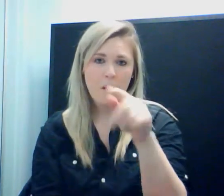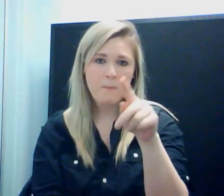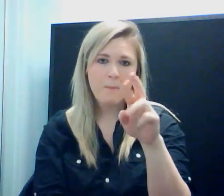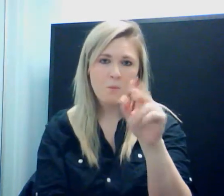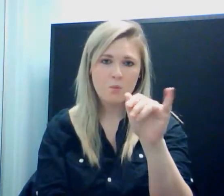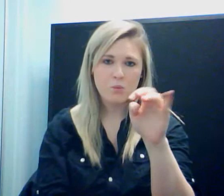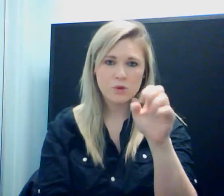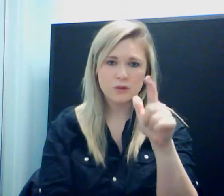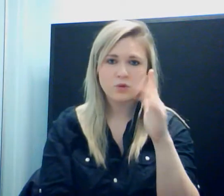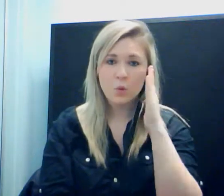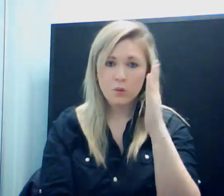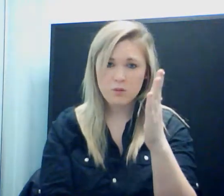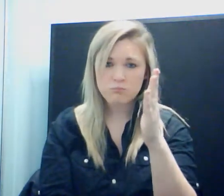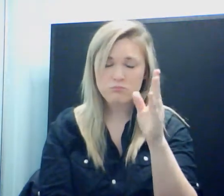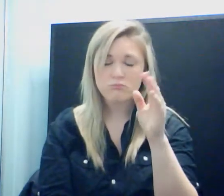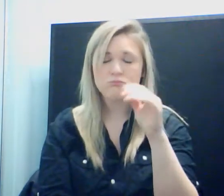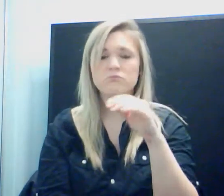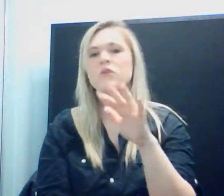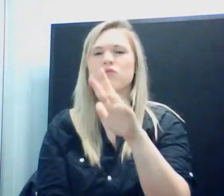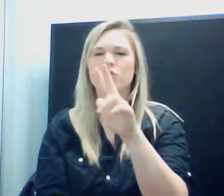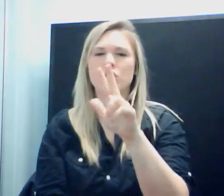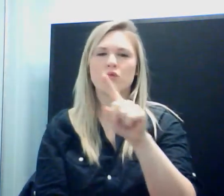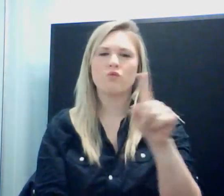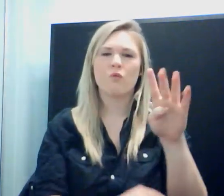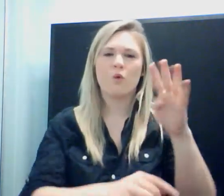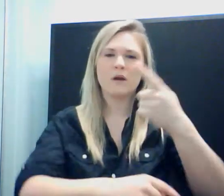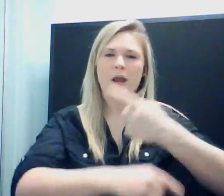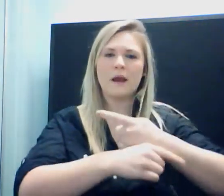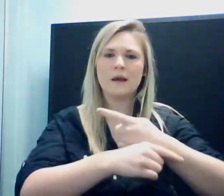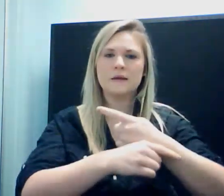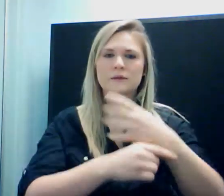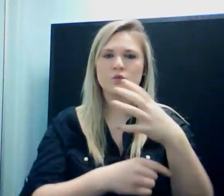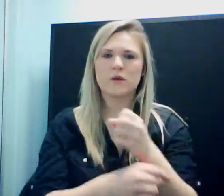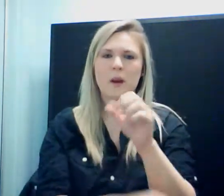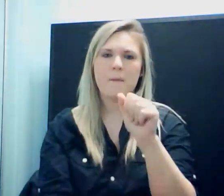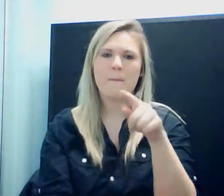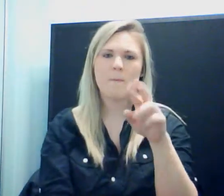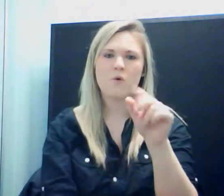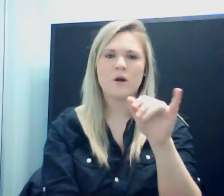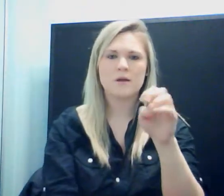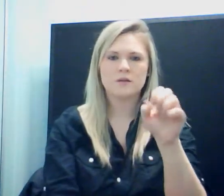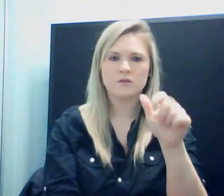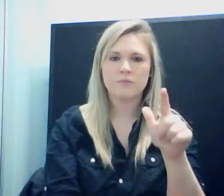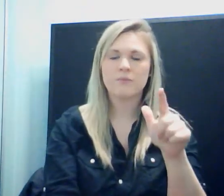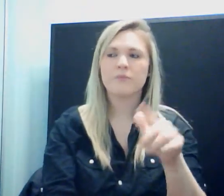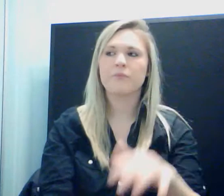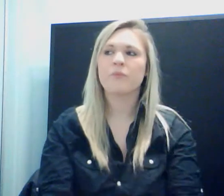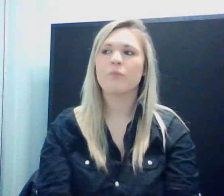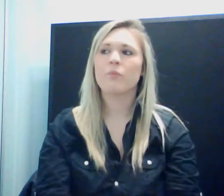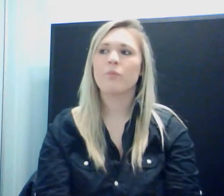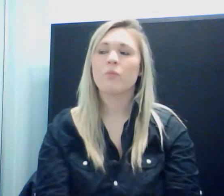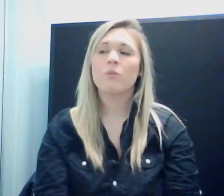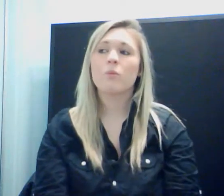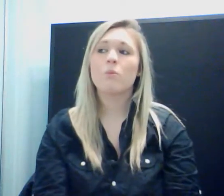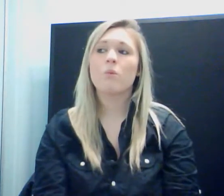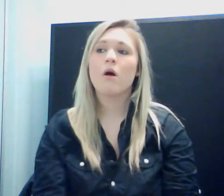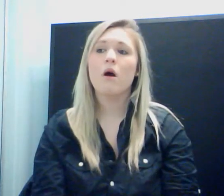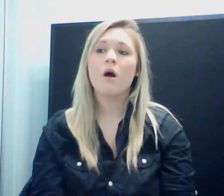appraisal. The lender will do all the credit work. They'll have a credit report run on